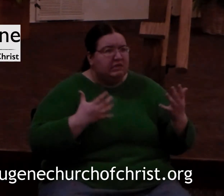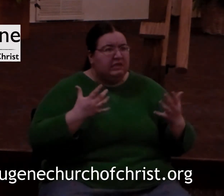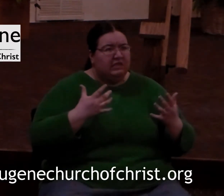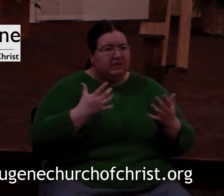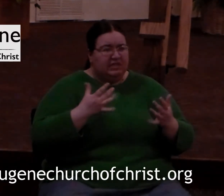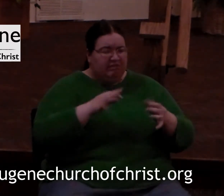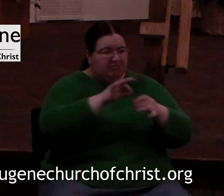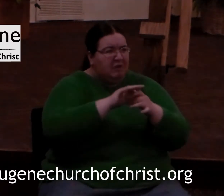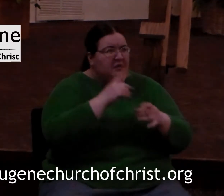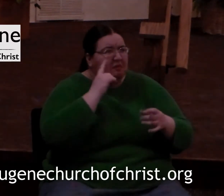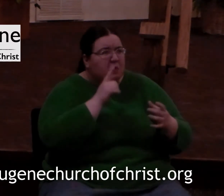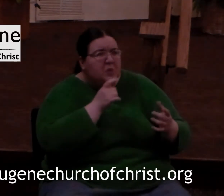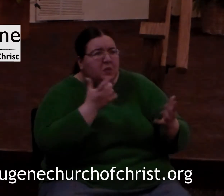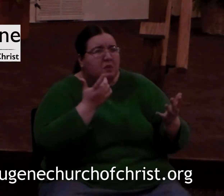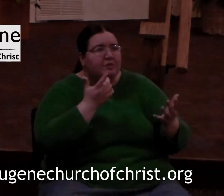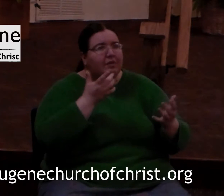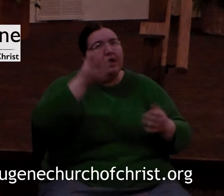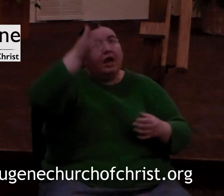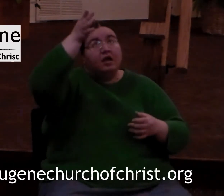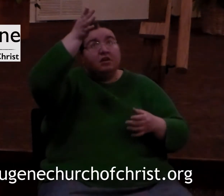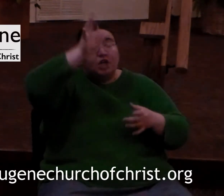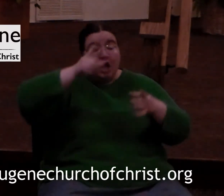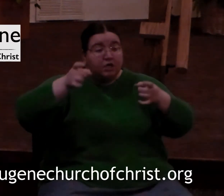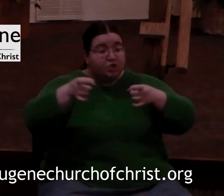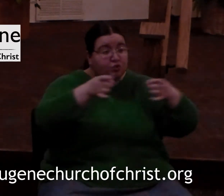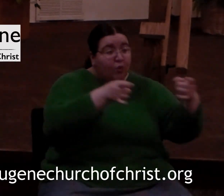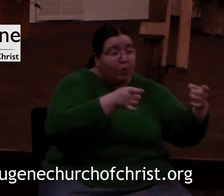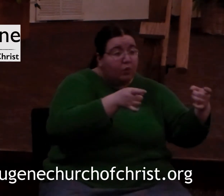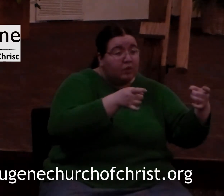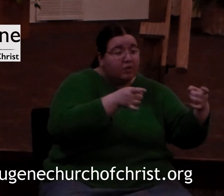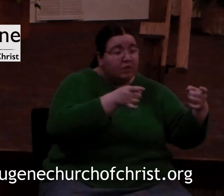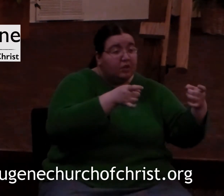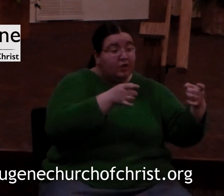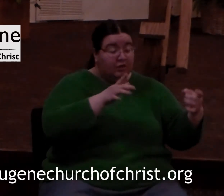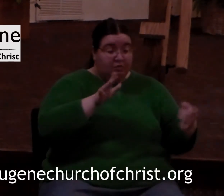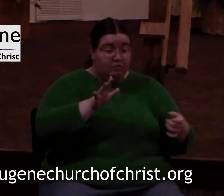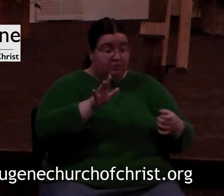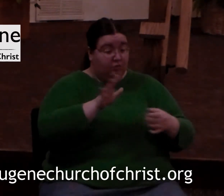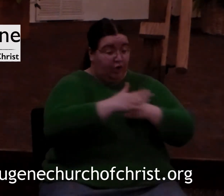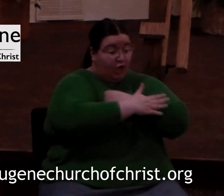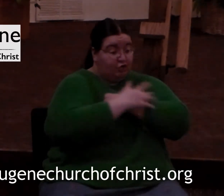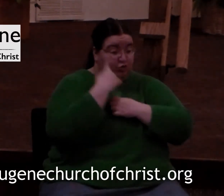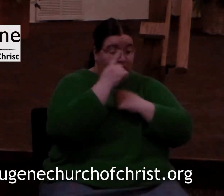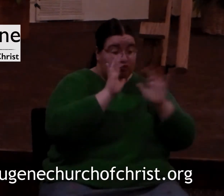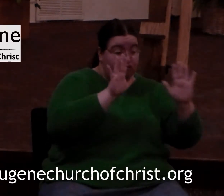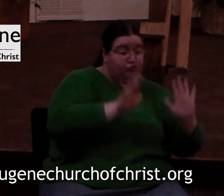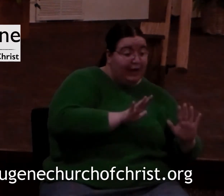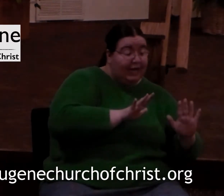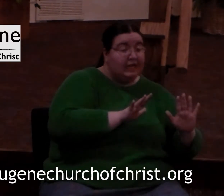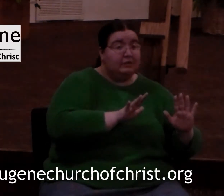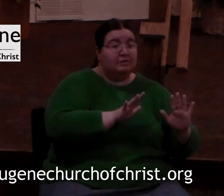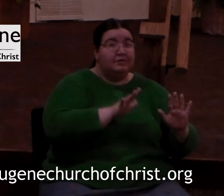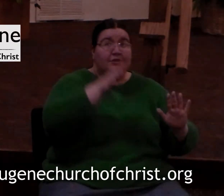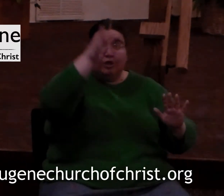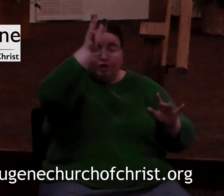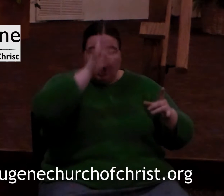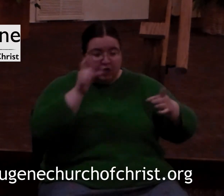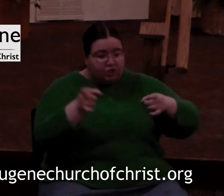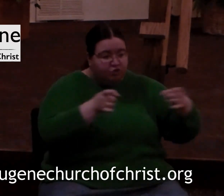control. When your country looks great and godly, God is in control. when your country is not the country you recognize from your